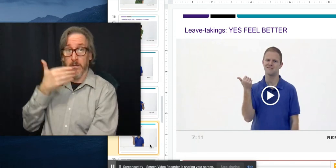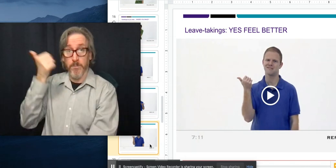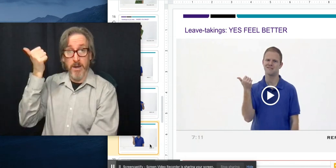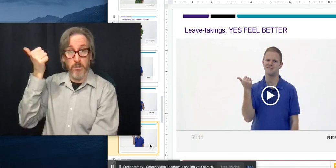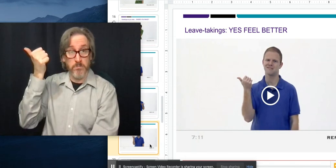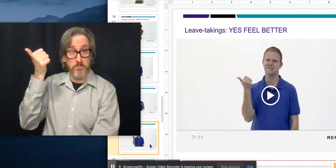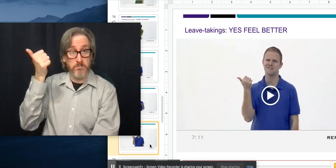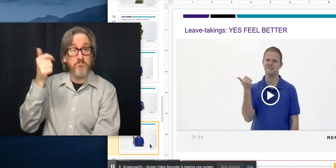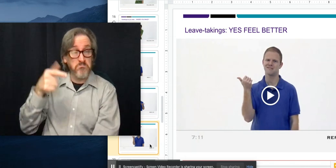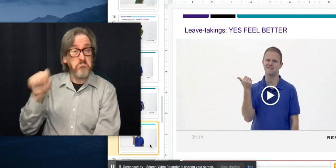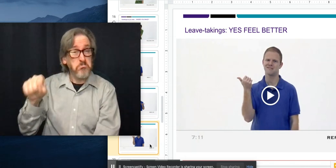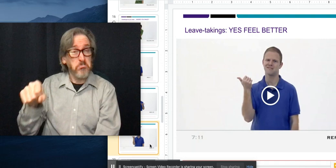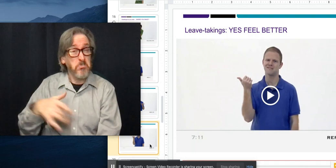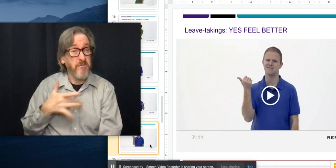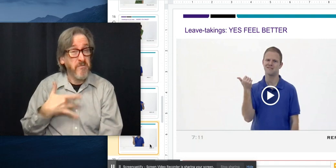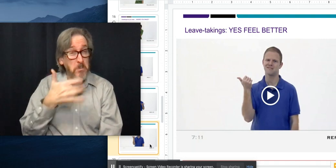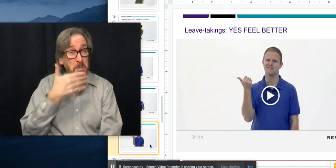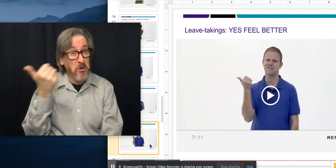back, better.